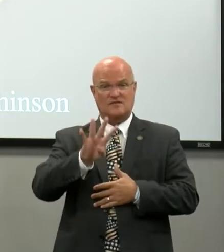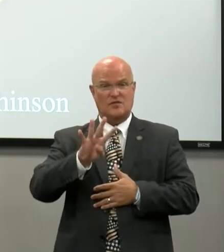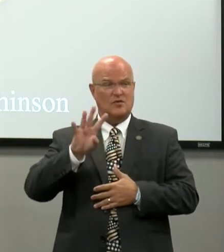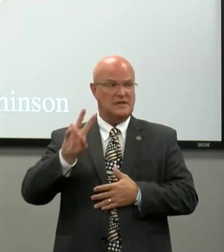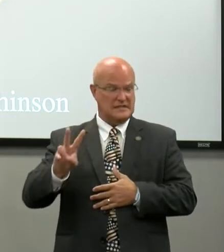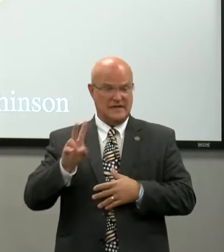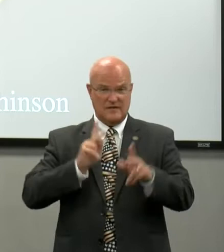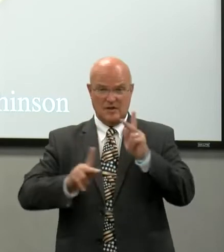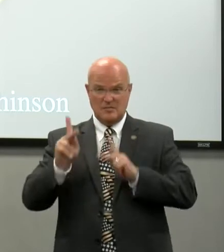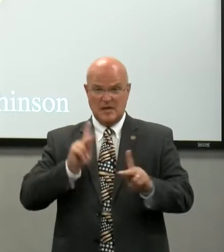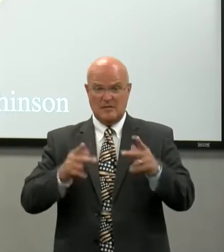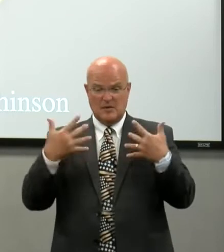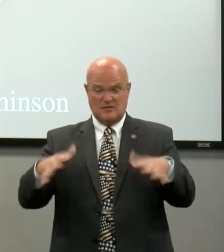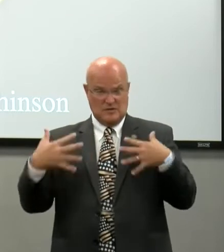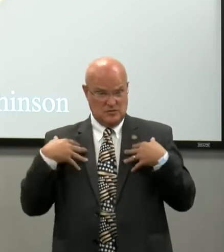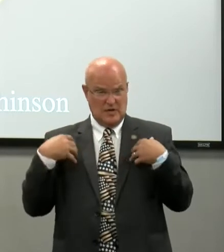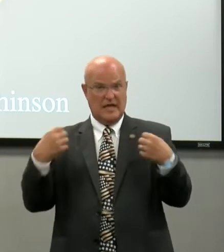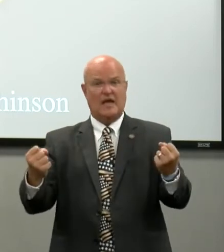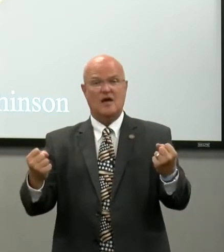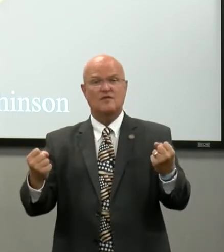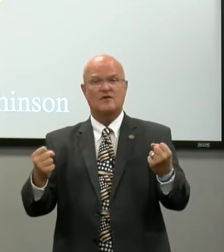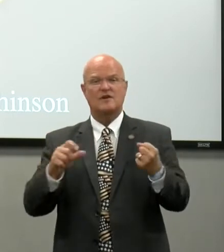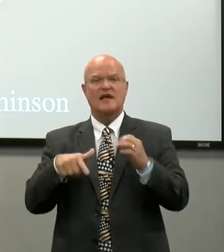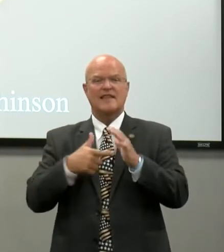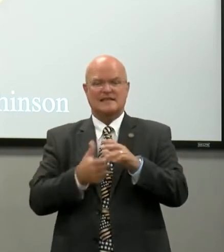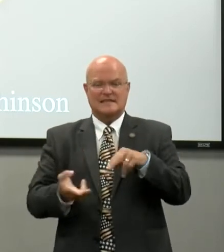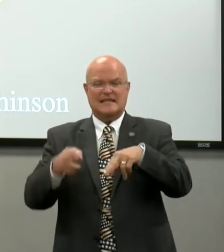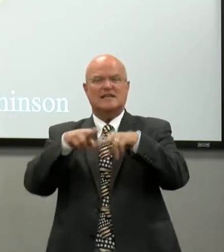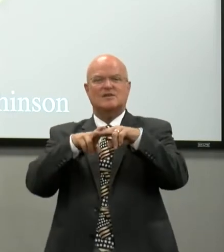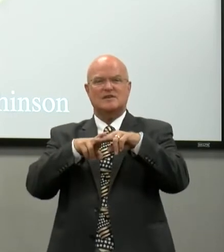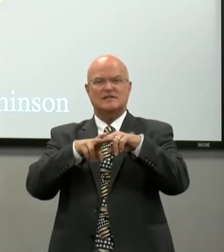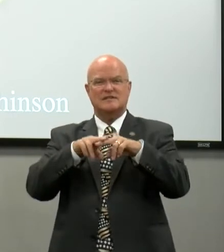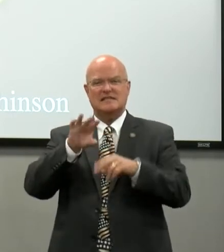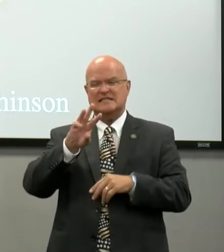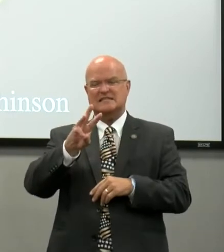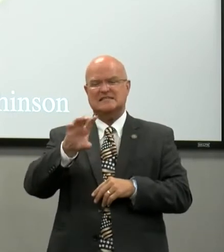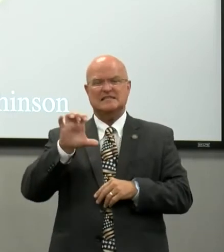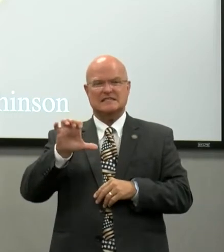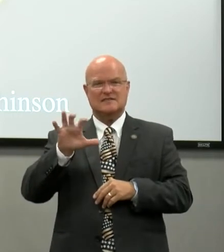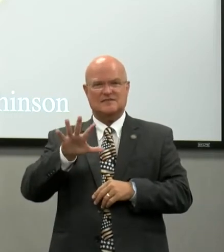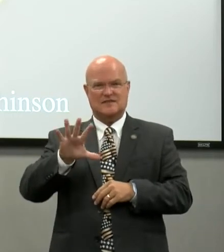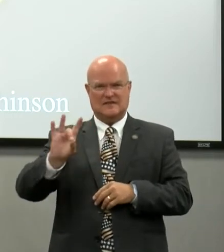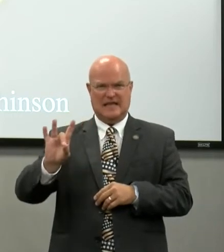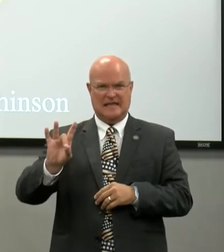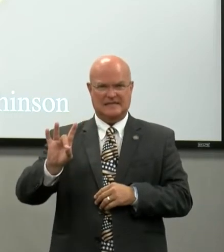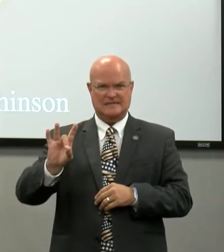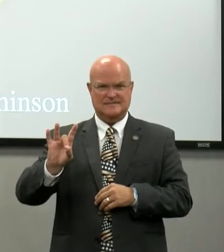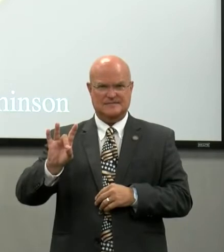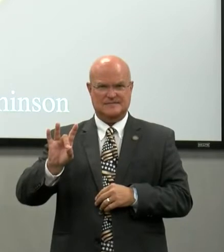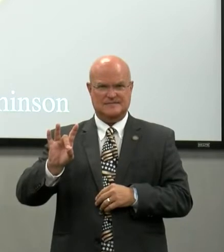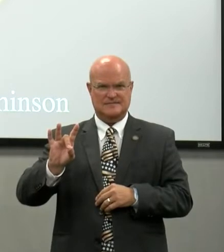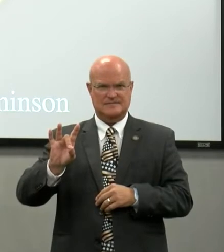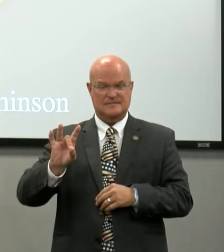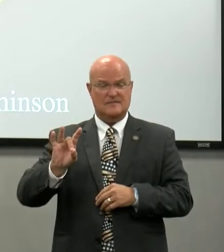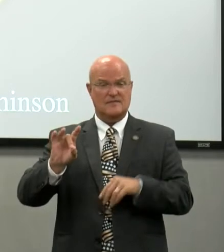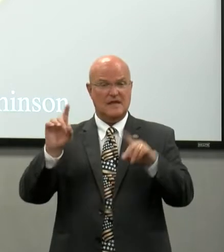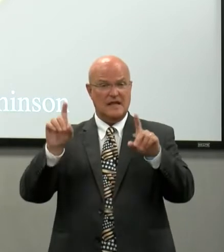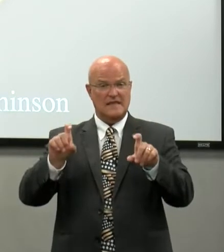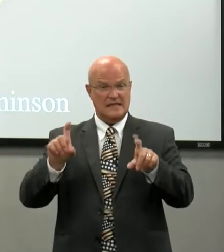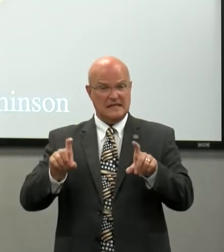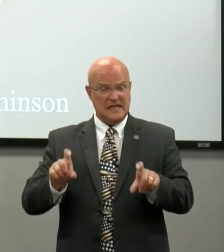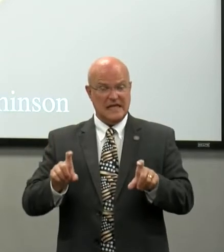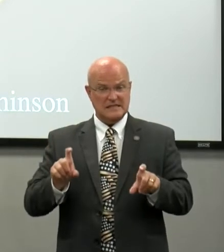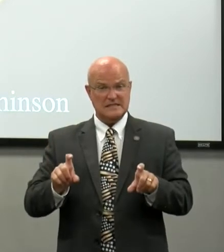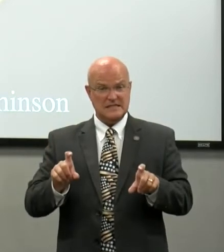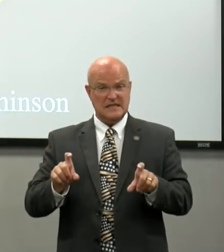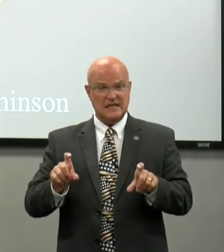57,547 individuals who have recovered. This is an increase of 658. The testing has